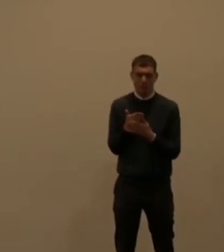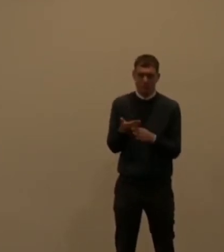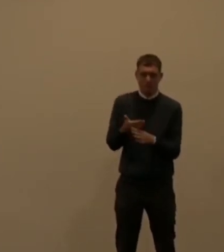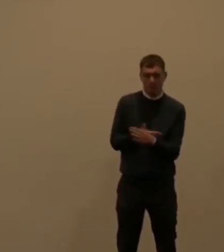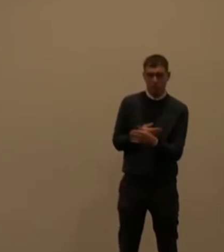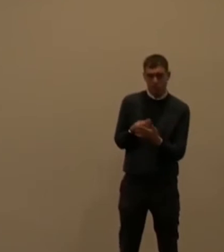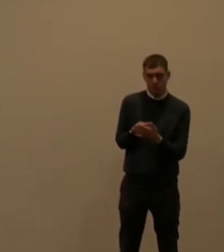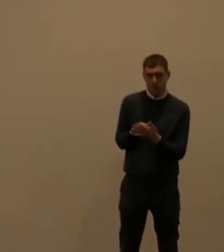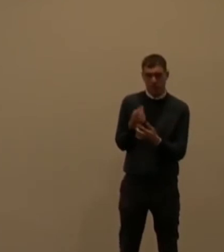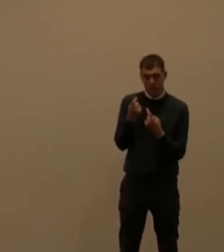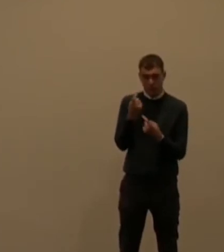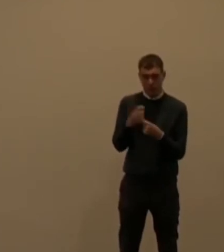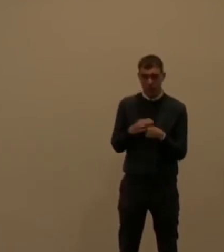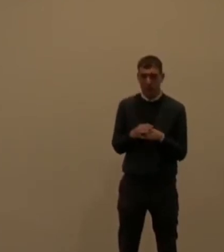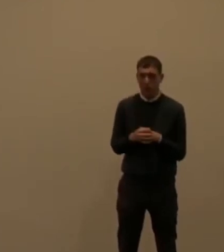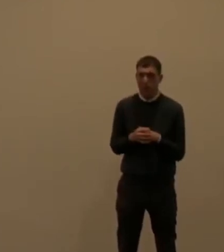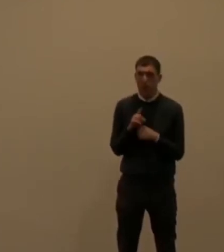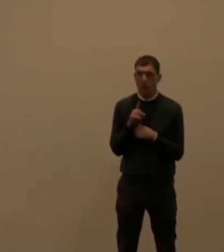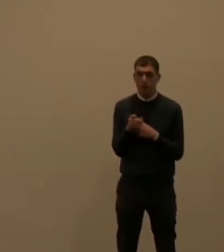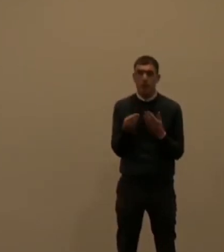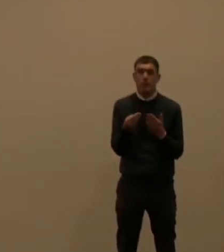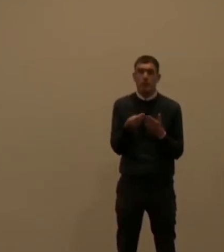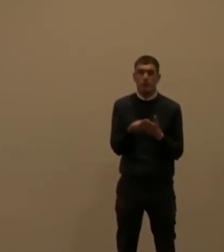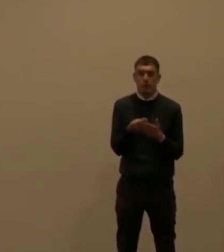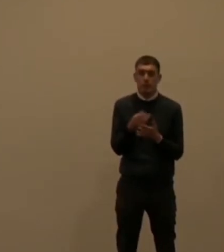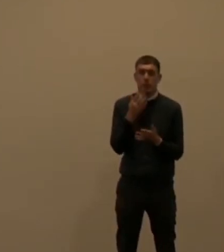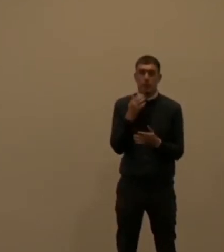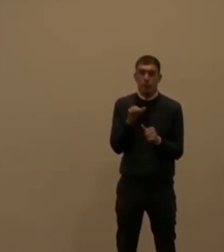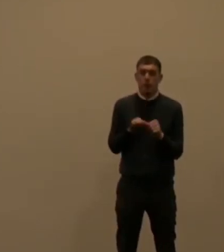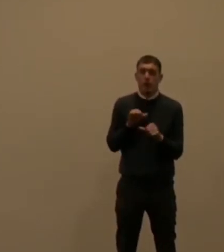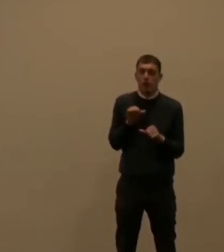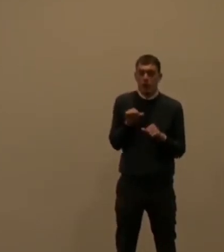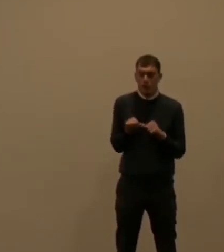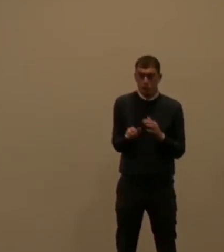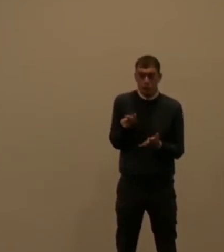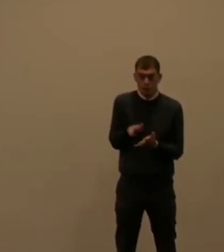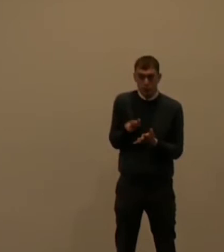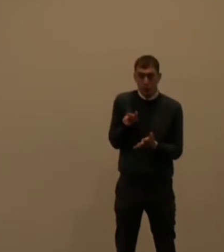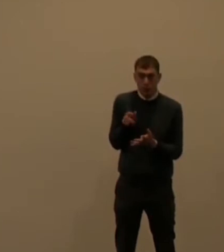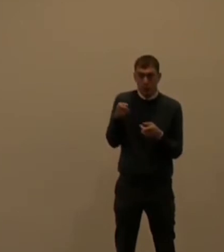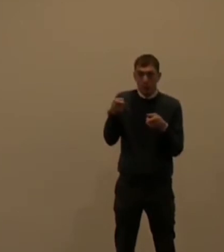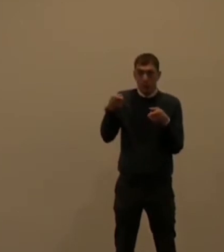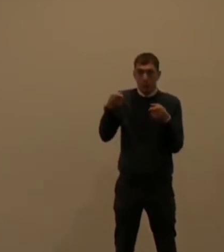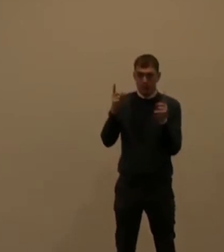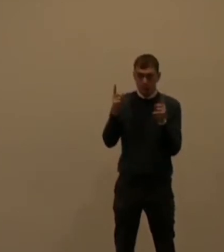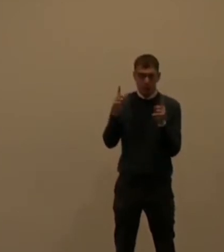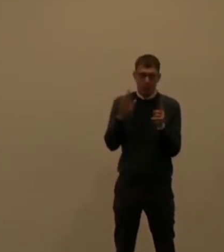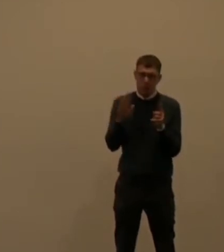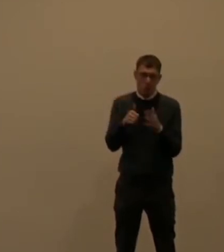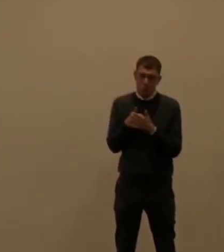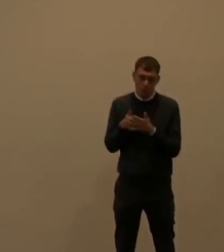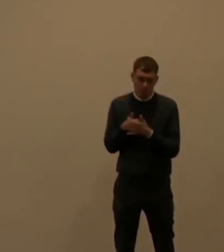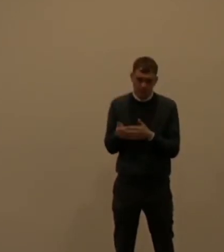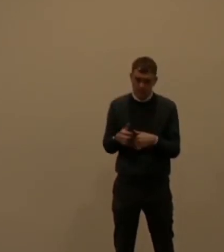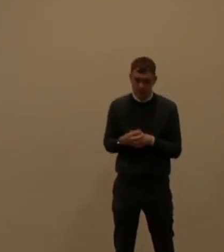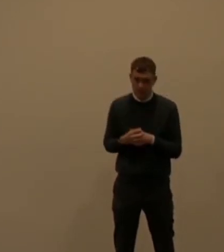it. The money hopefully comes when you get an approval from the top management, but not always,